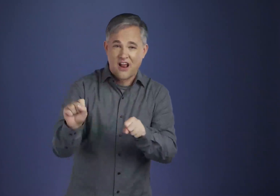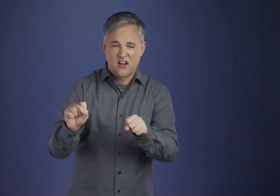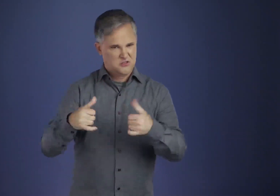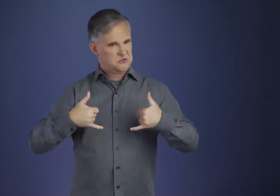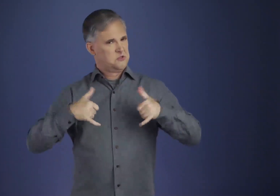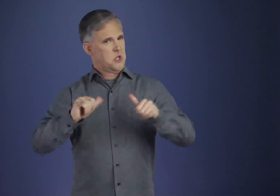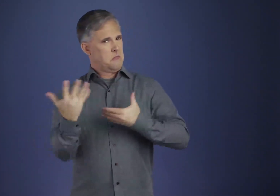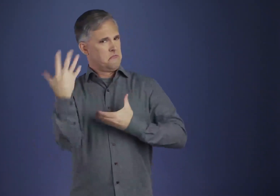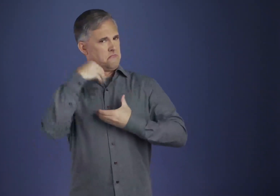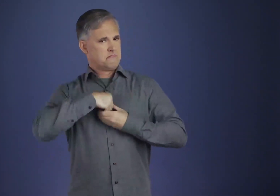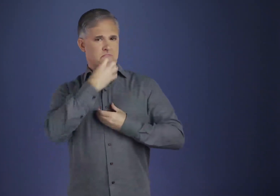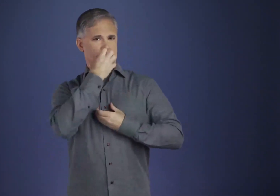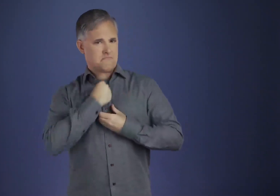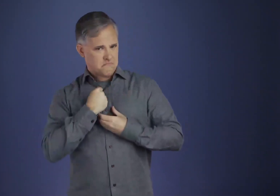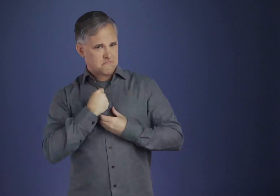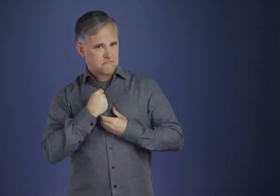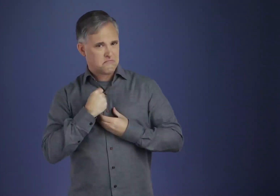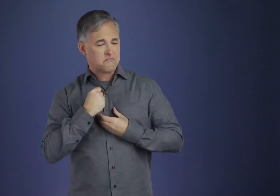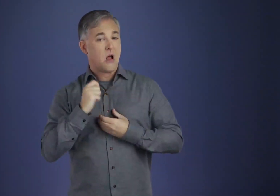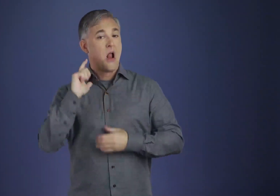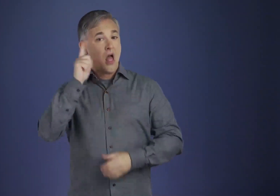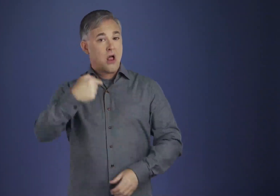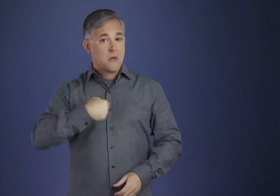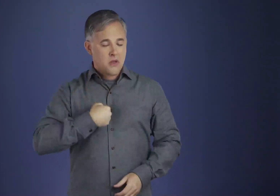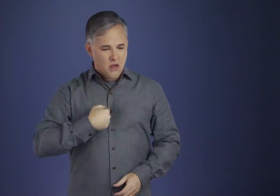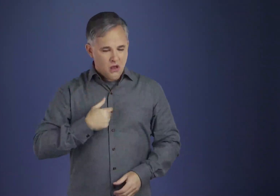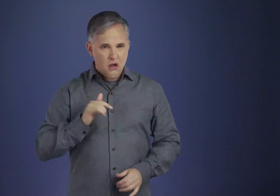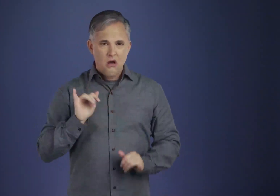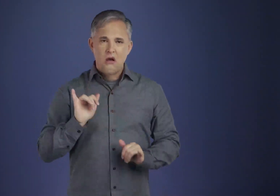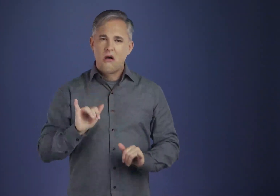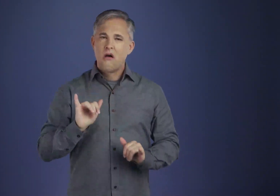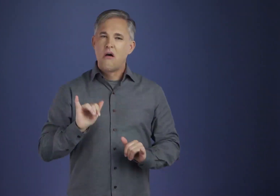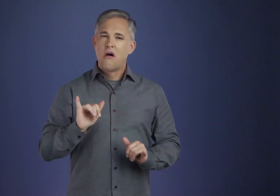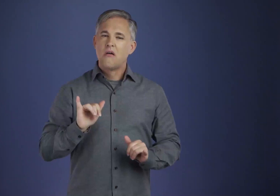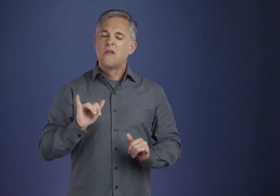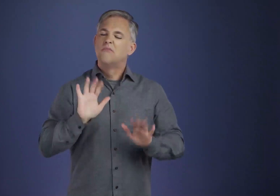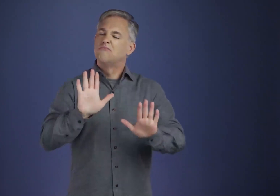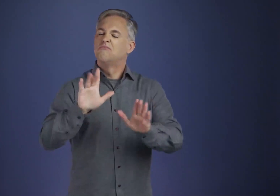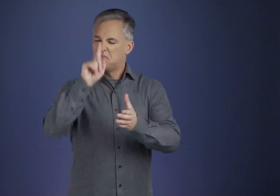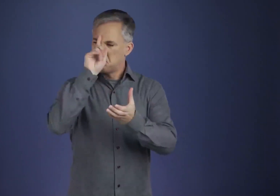We became convinced that such simple rules of fair play and decency would be enough.